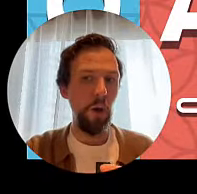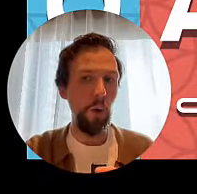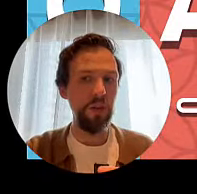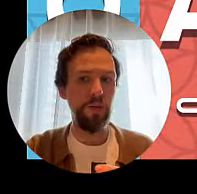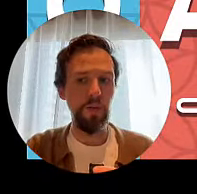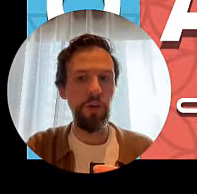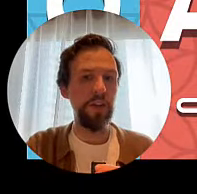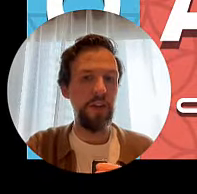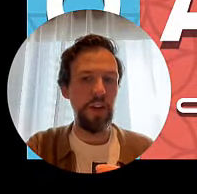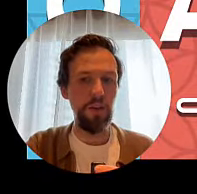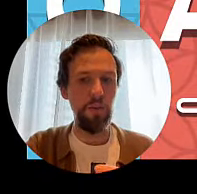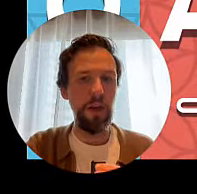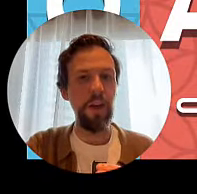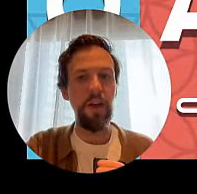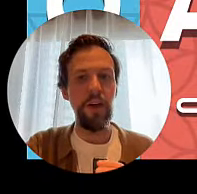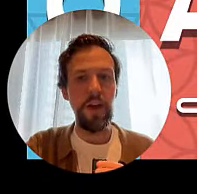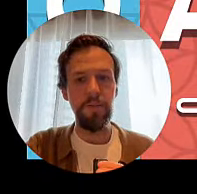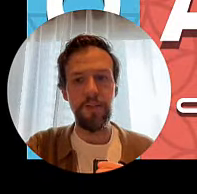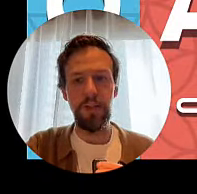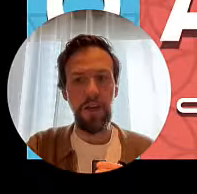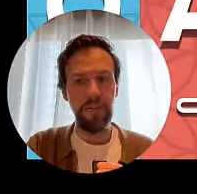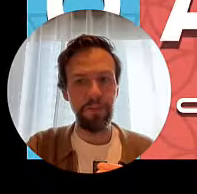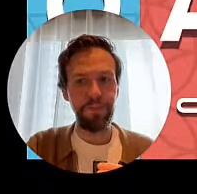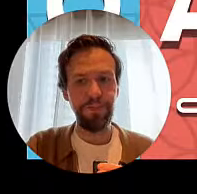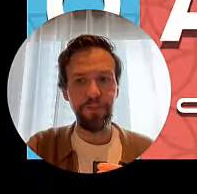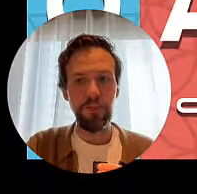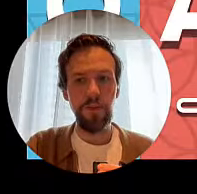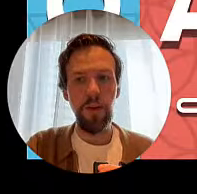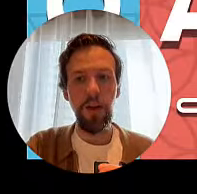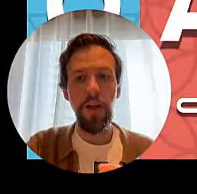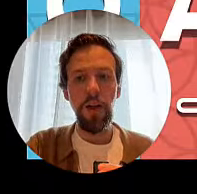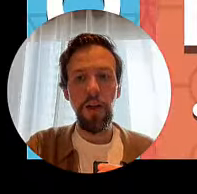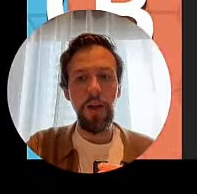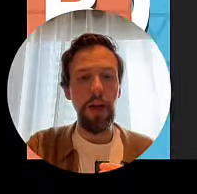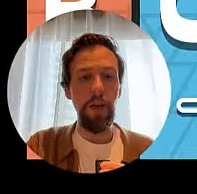so I always throw that into my apps and games.